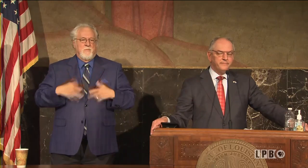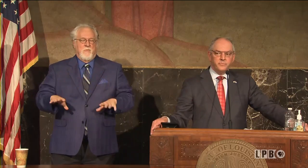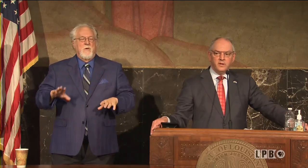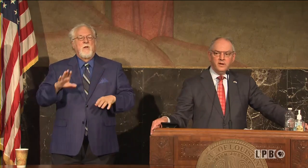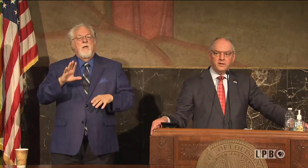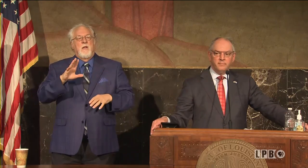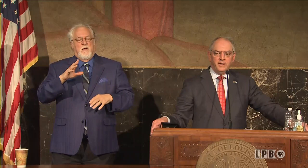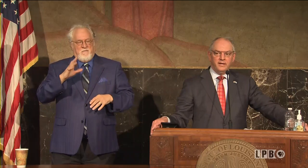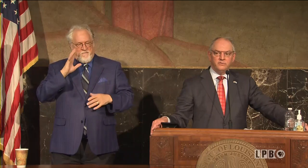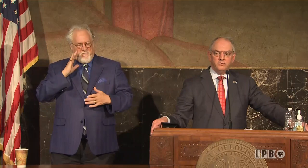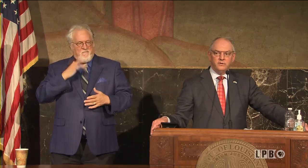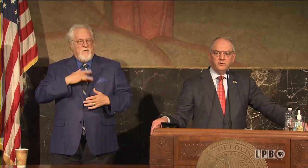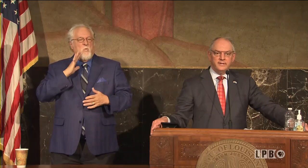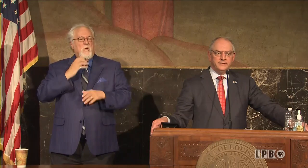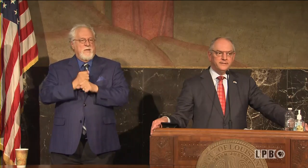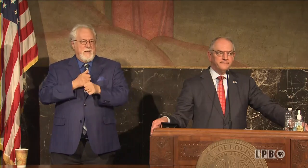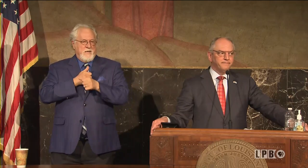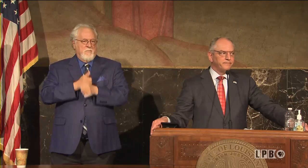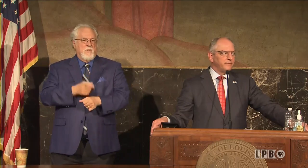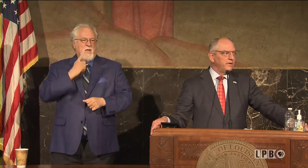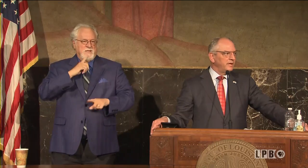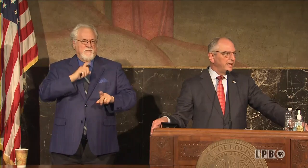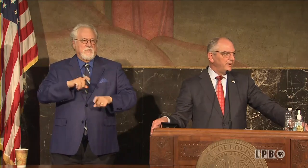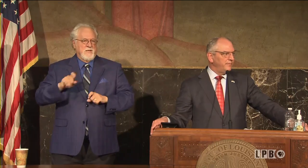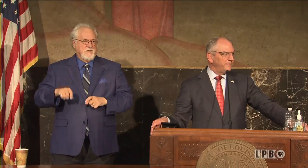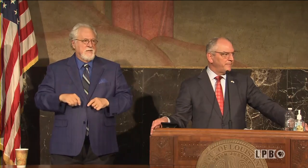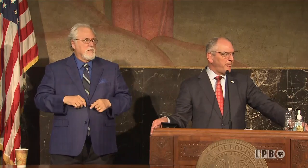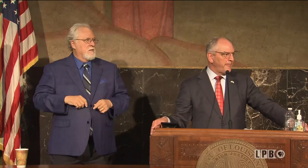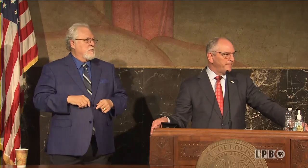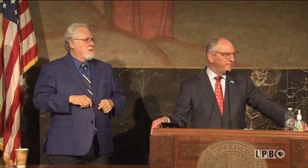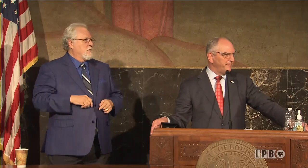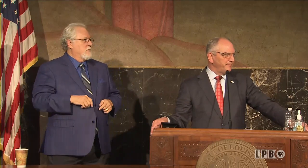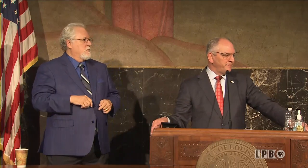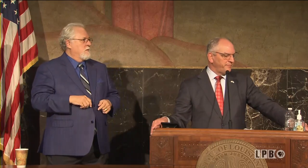get compliance on the testing. Leo?